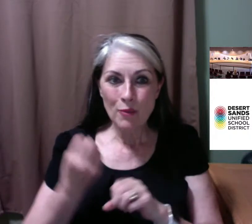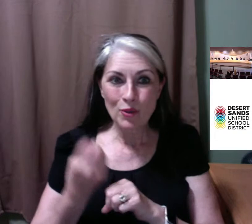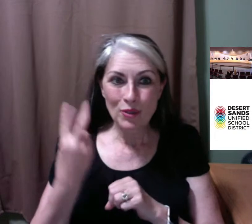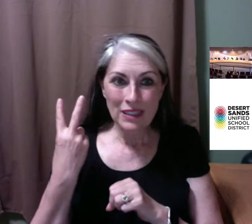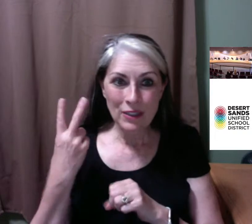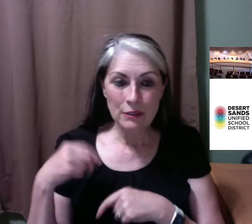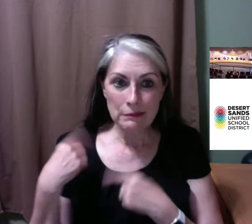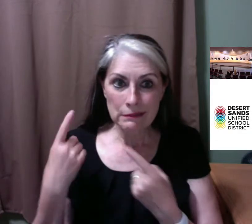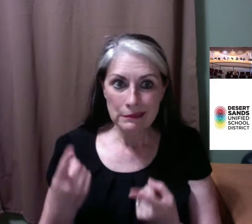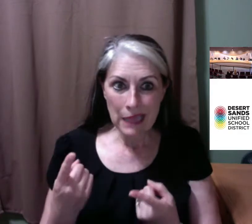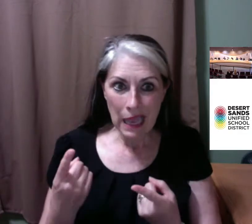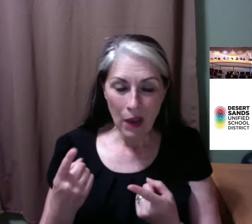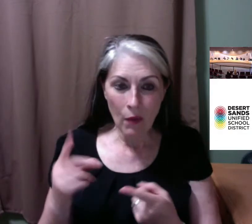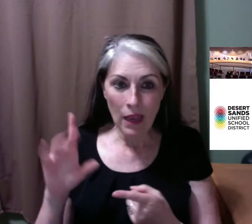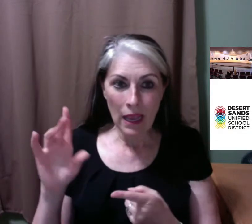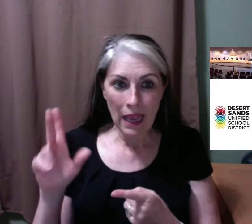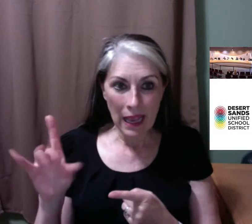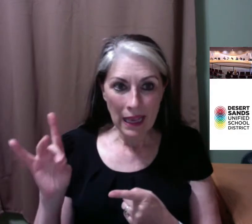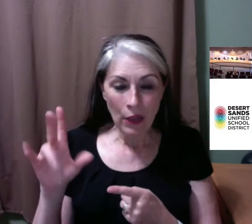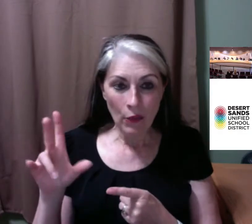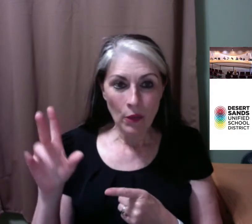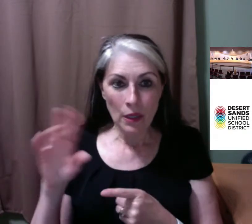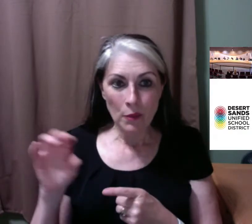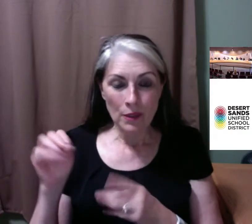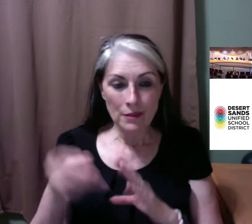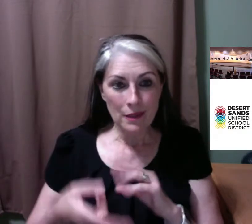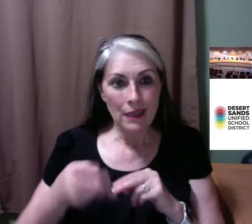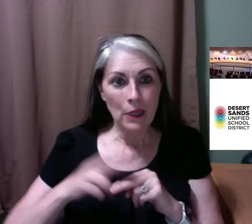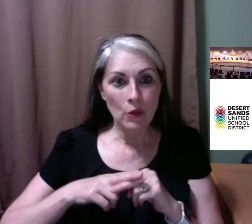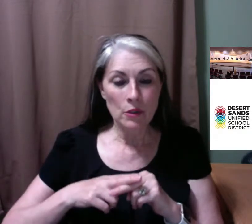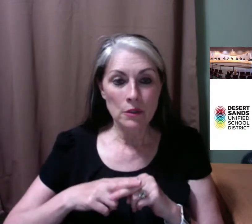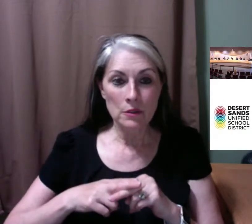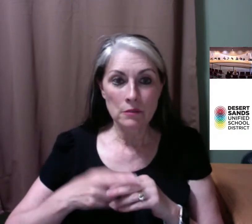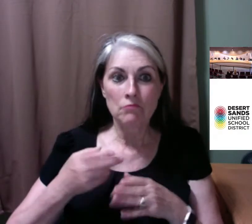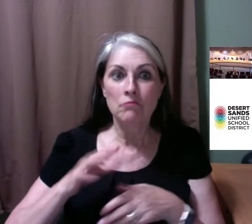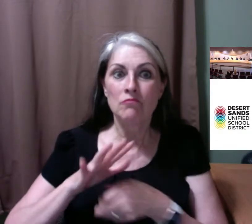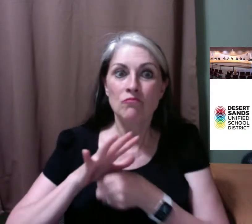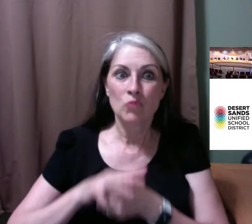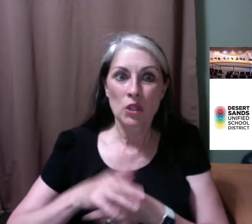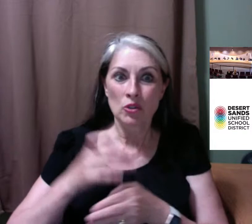is, cost pressures on all aspects of our budget.